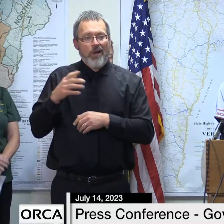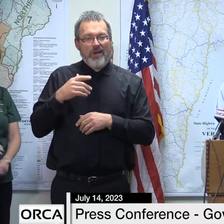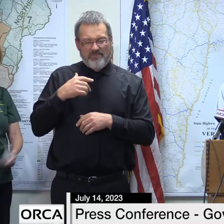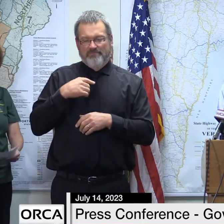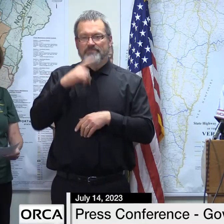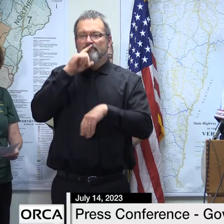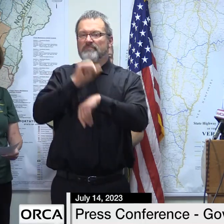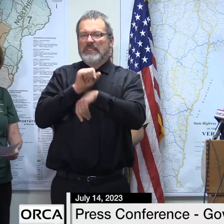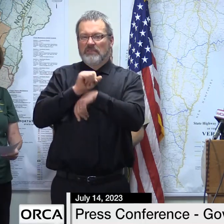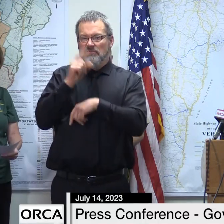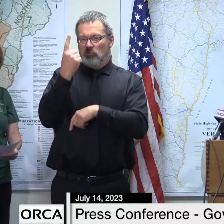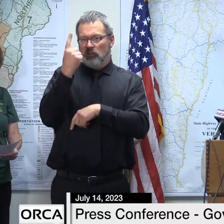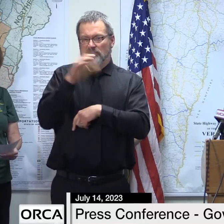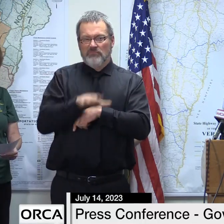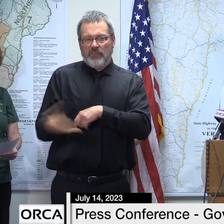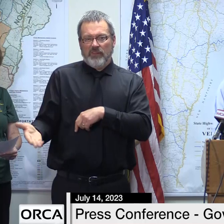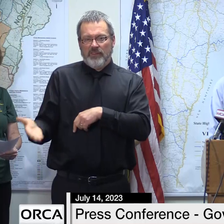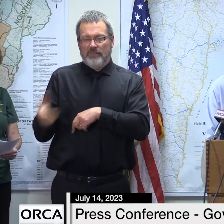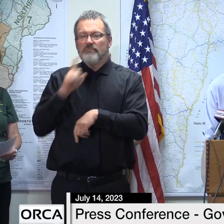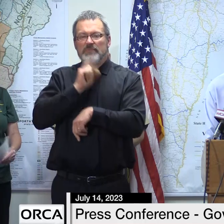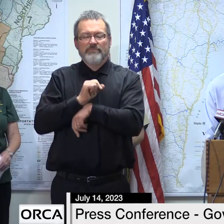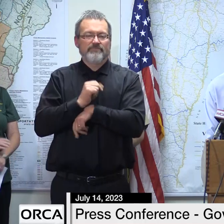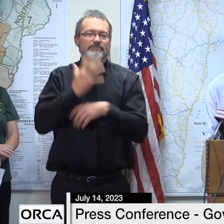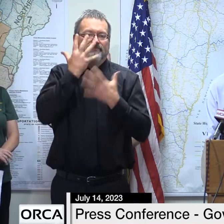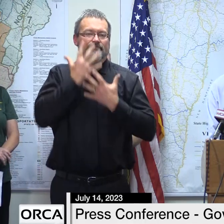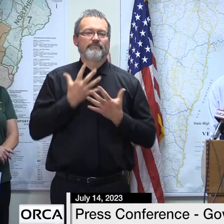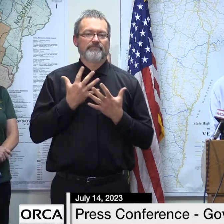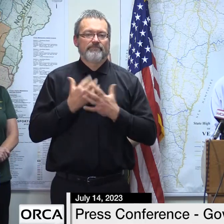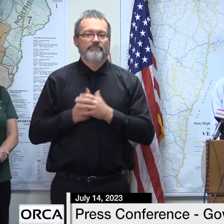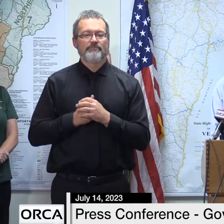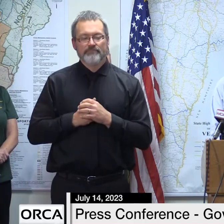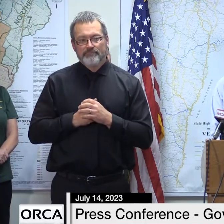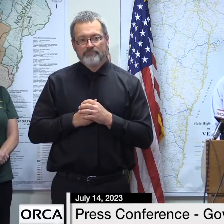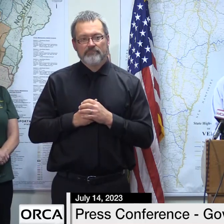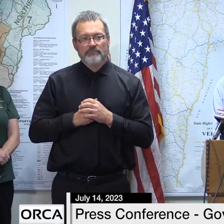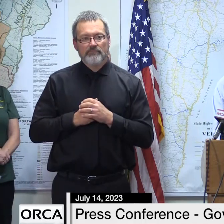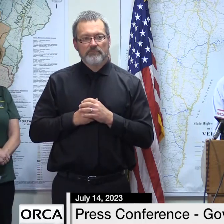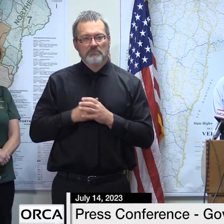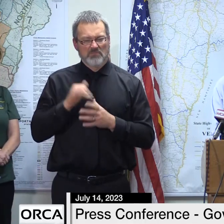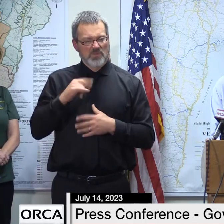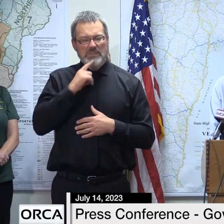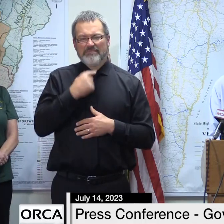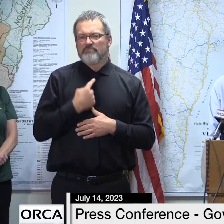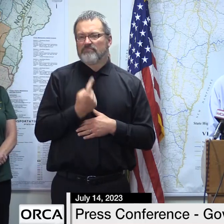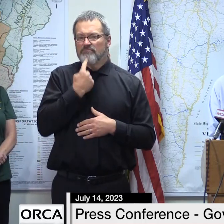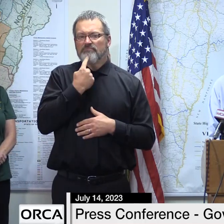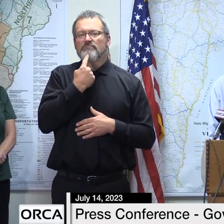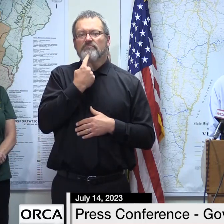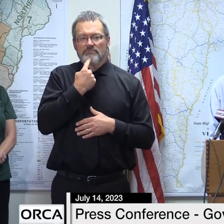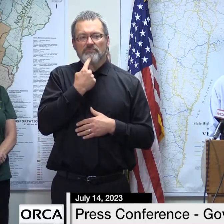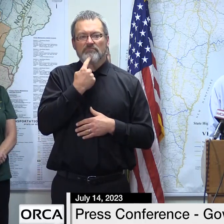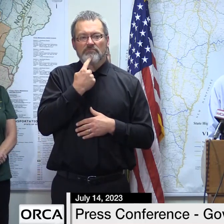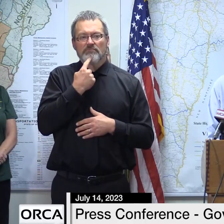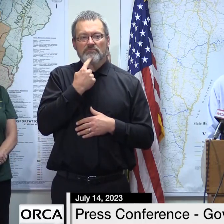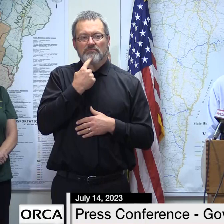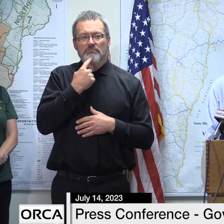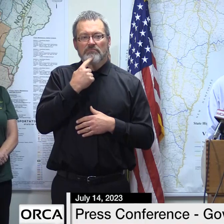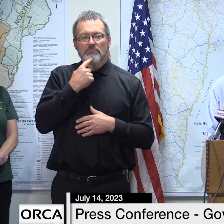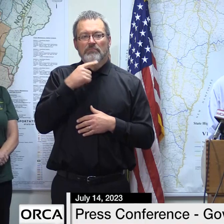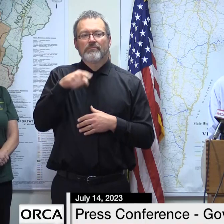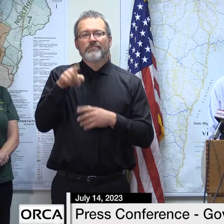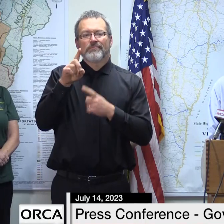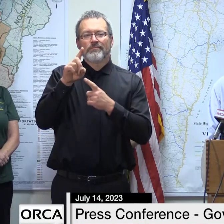flooding. I want to express my sincere condolences to the Duval family, Stephen's